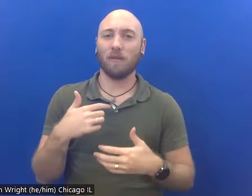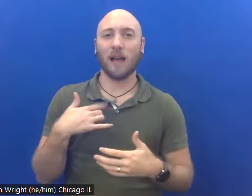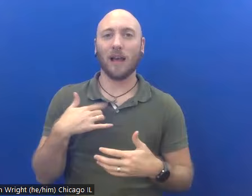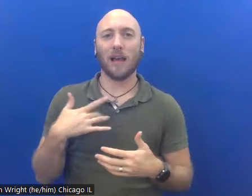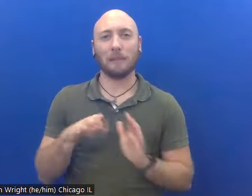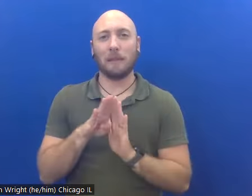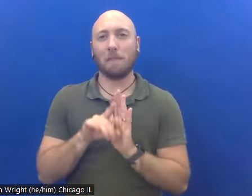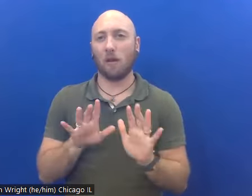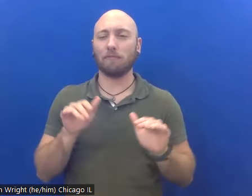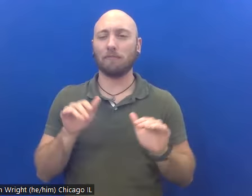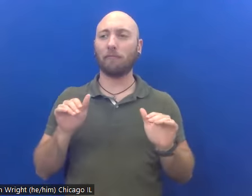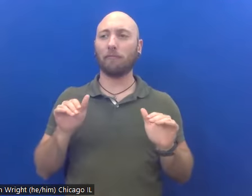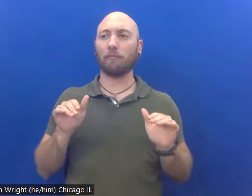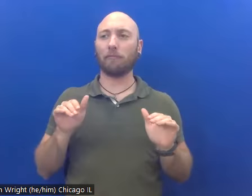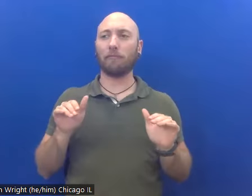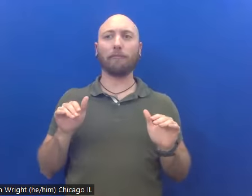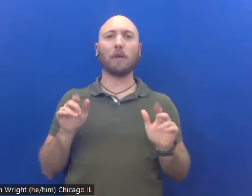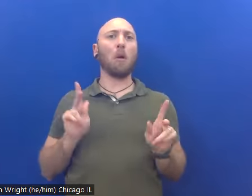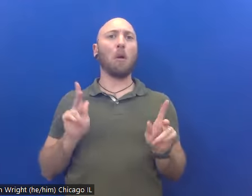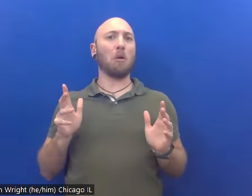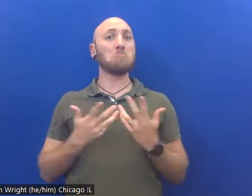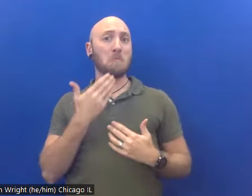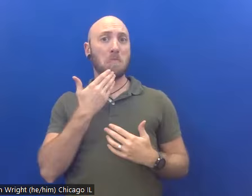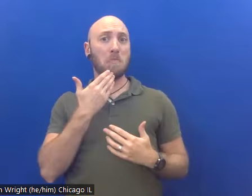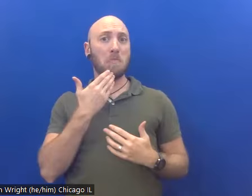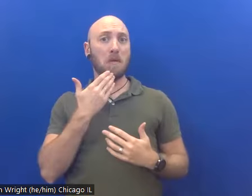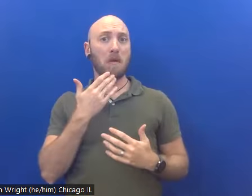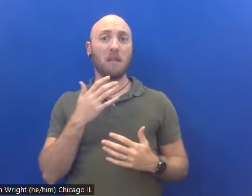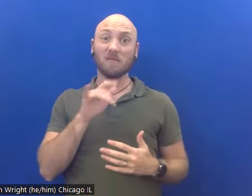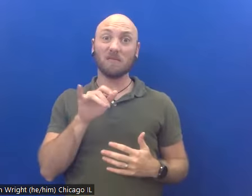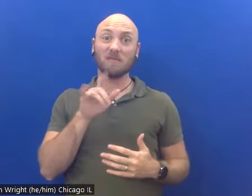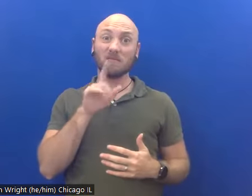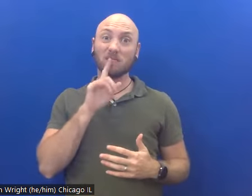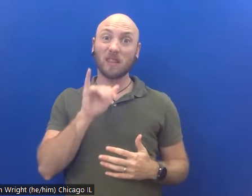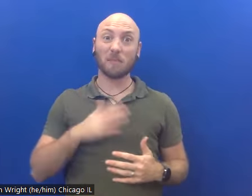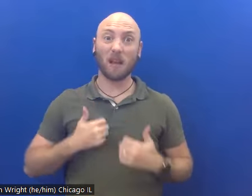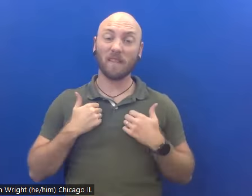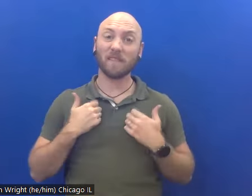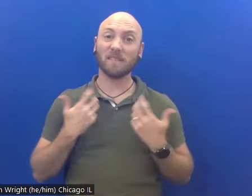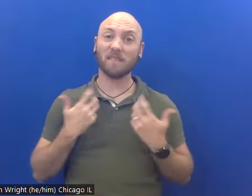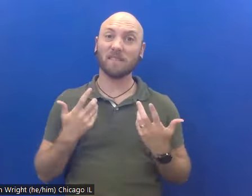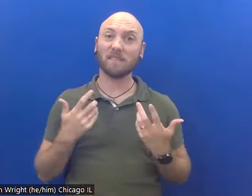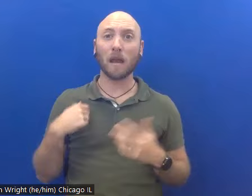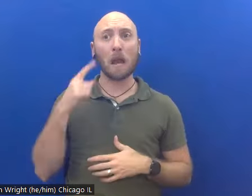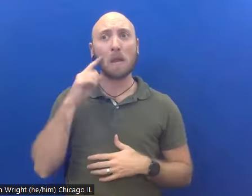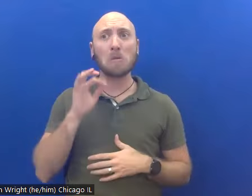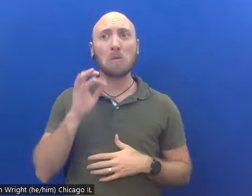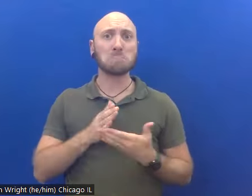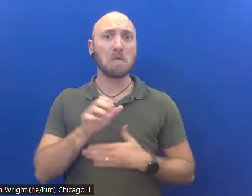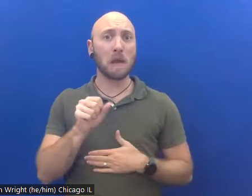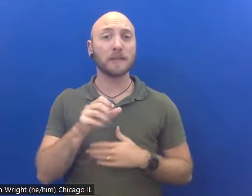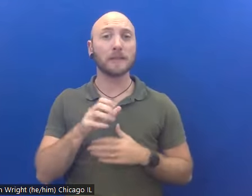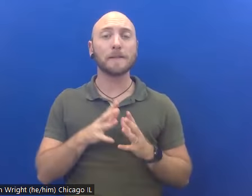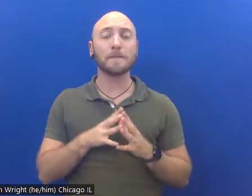me. And that was my life. Like I said, I think I did all right. Drinking didn't really